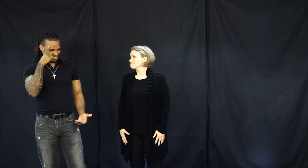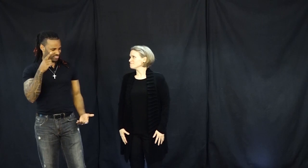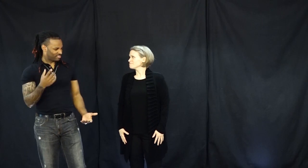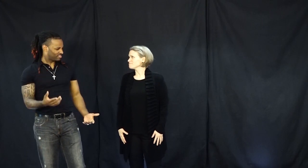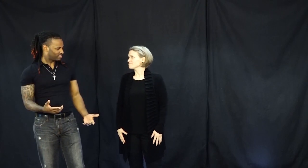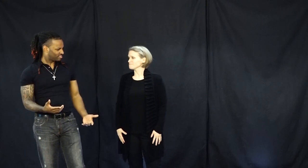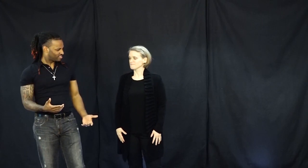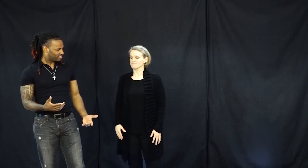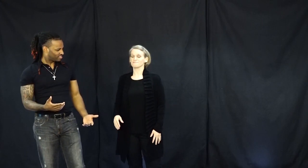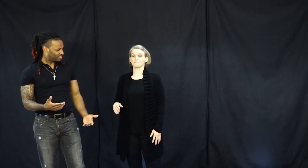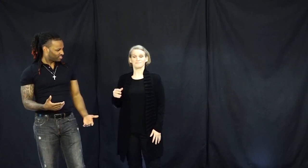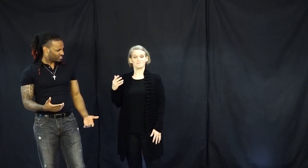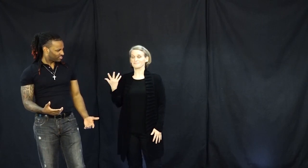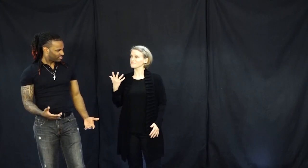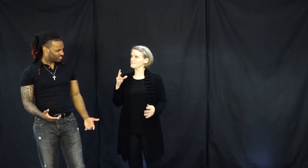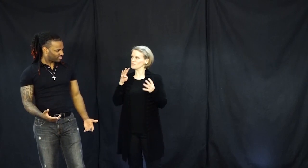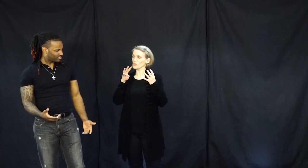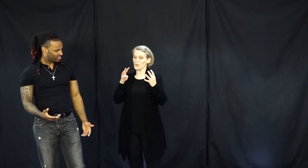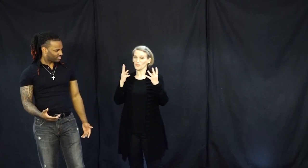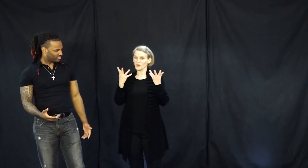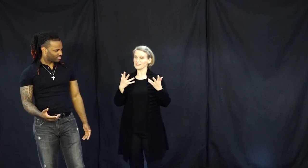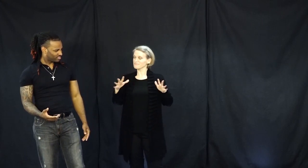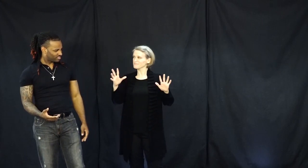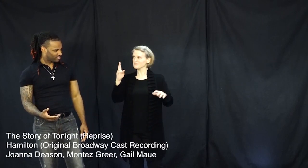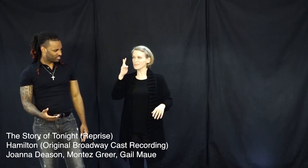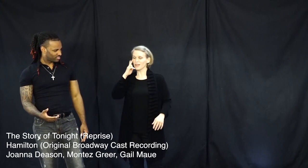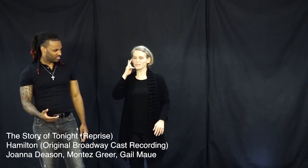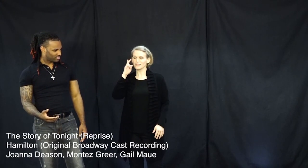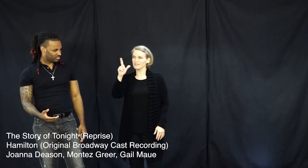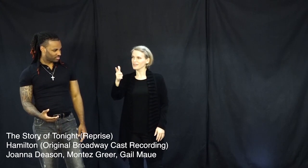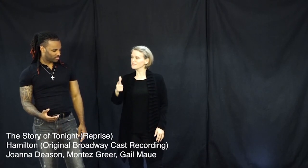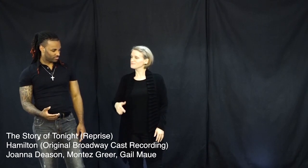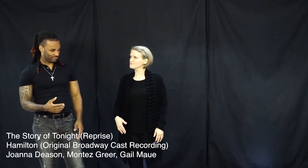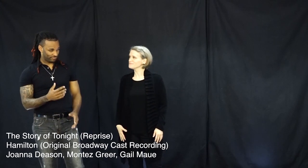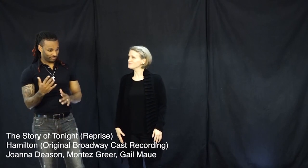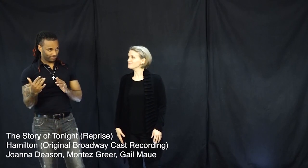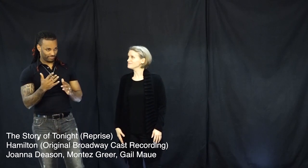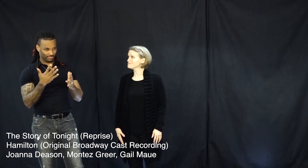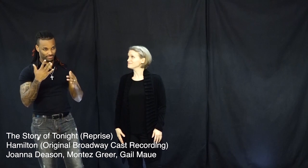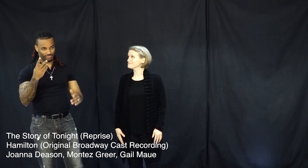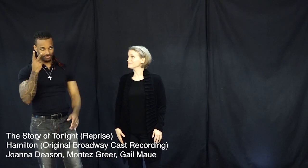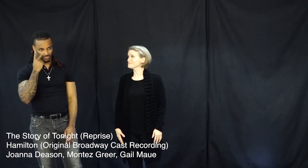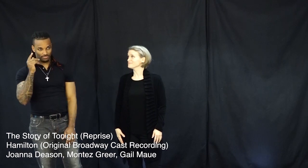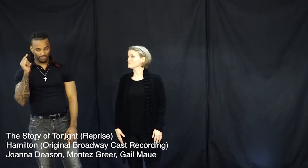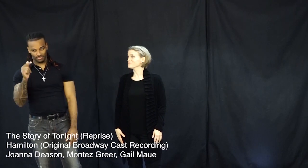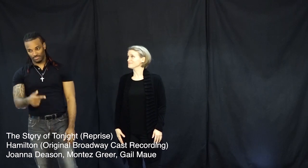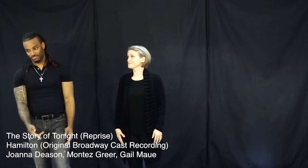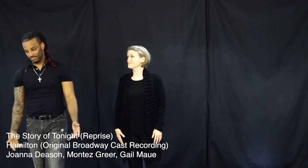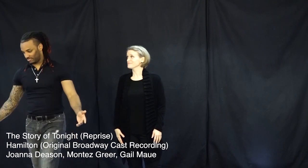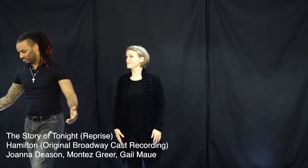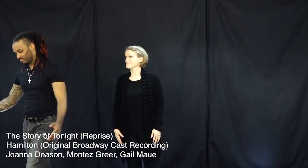for? I'll see you on the other side of the war. I'll see you on the other side of the war.